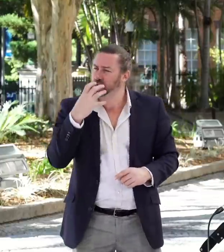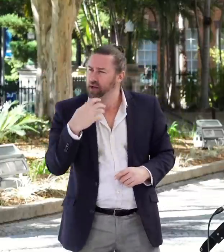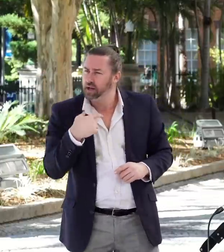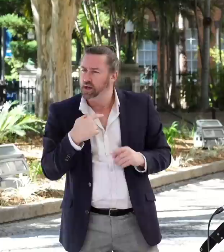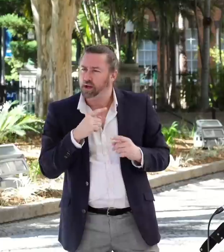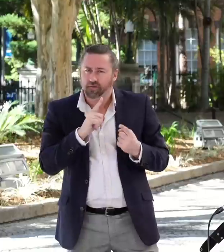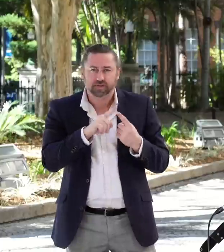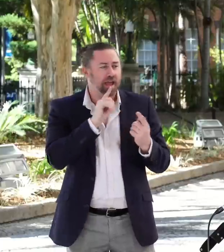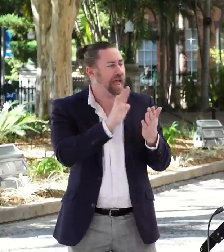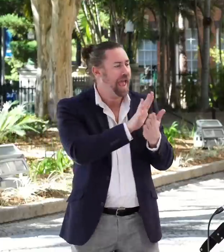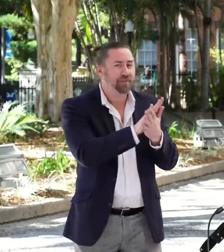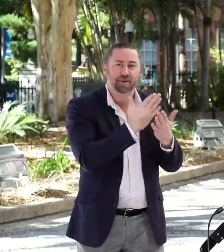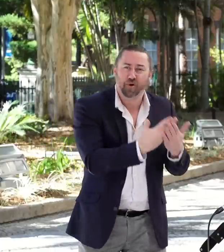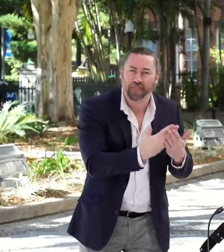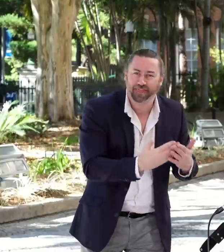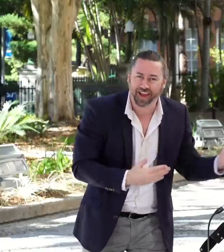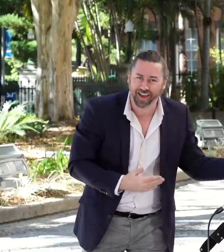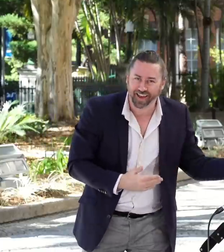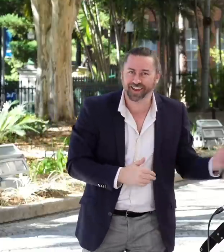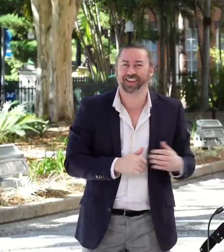First of all, happy birthday. Thank you.